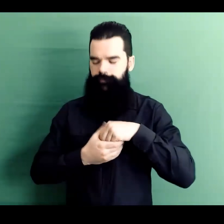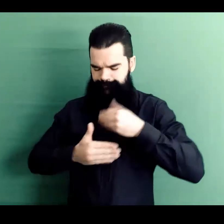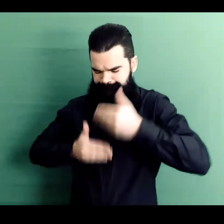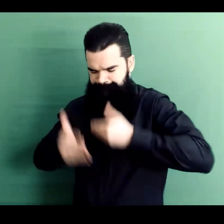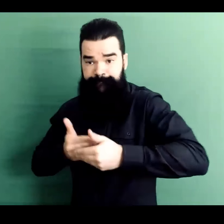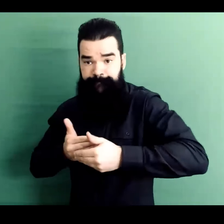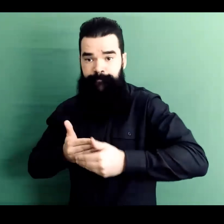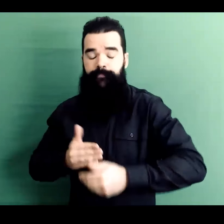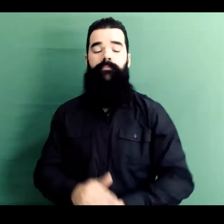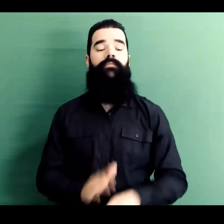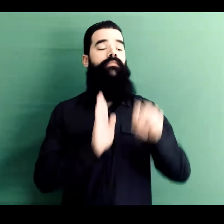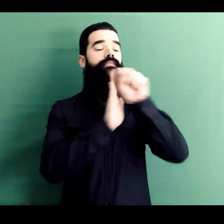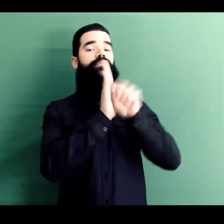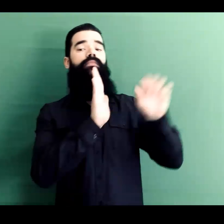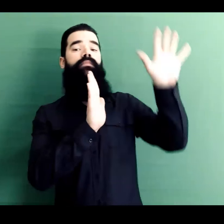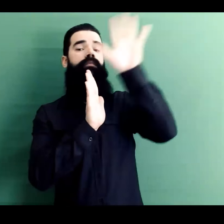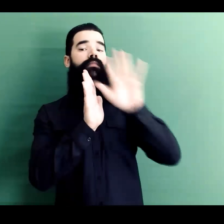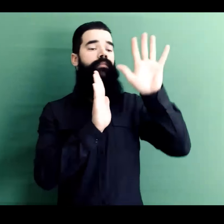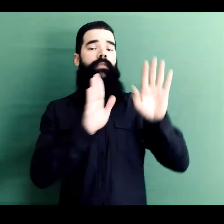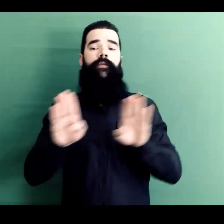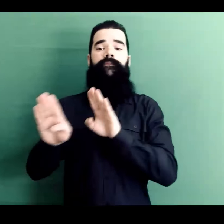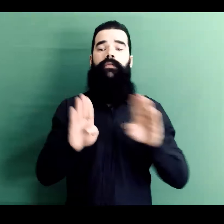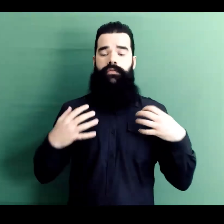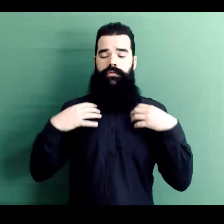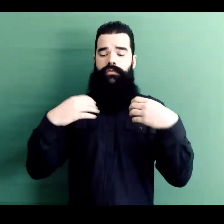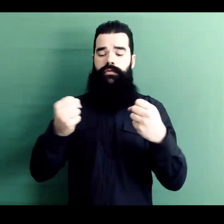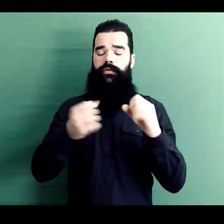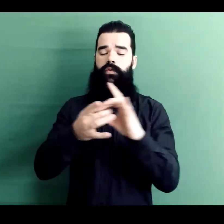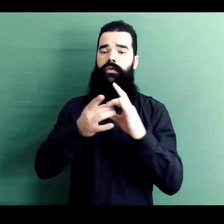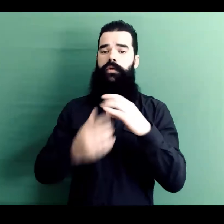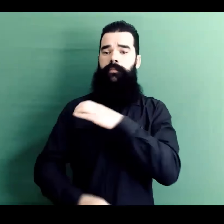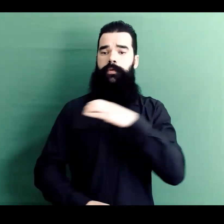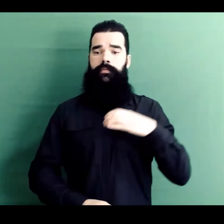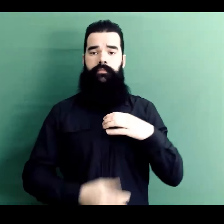The Statewide Behavioral Health Coordinating Council,